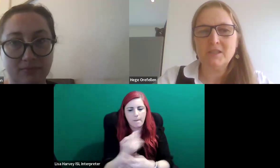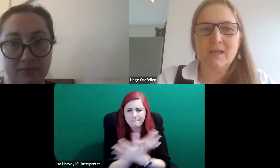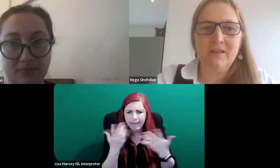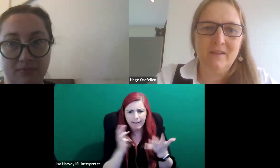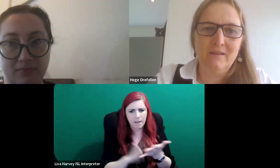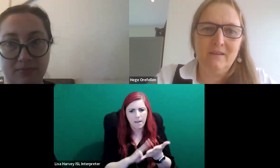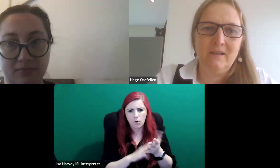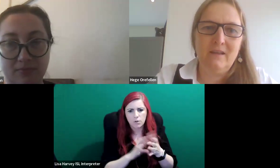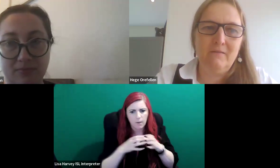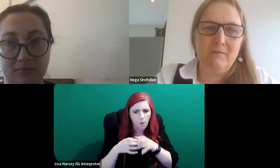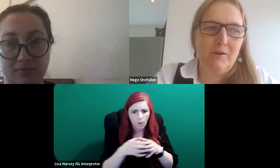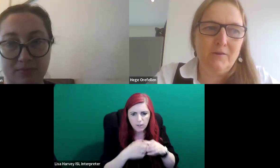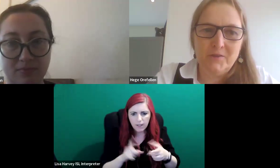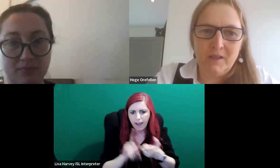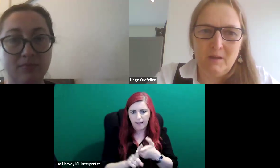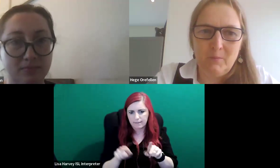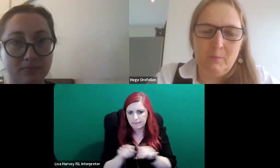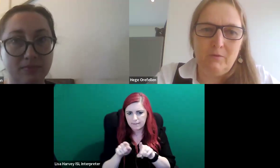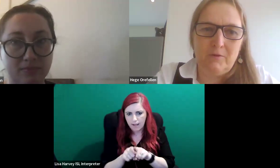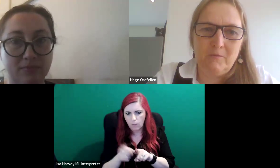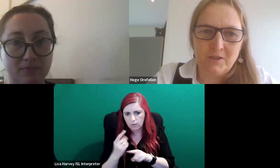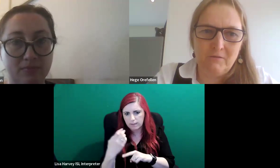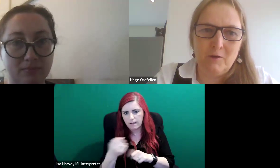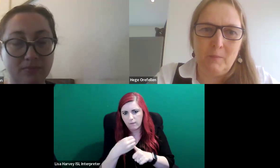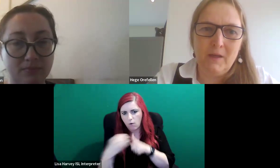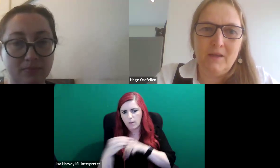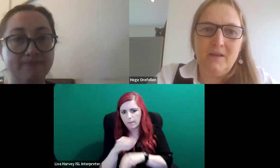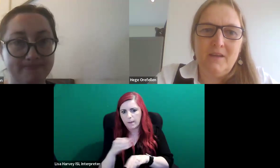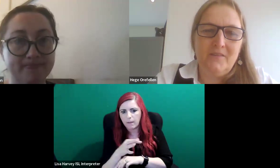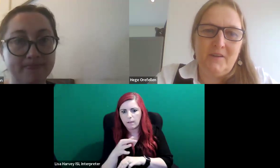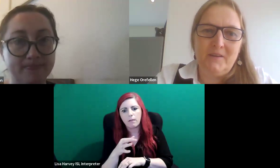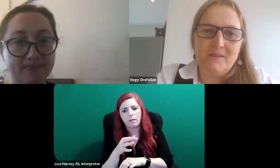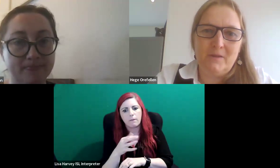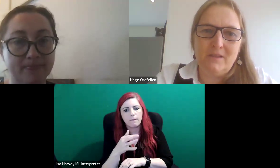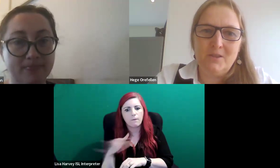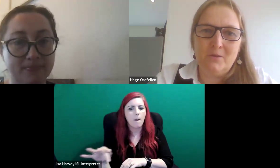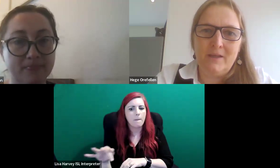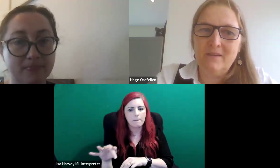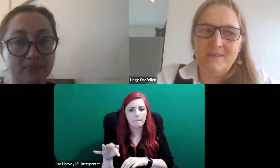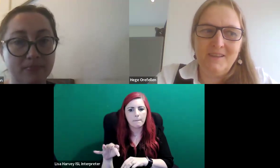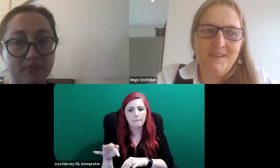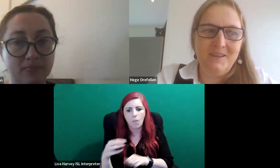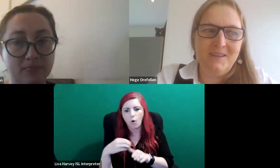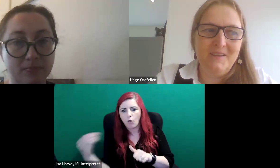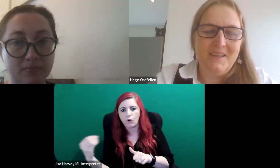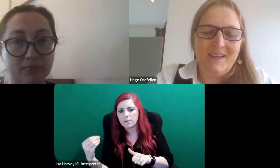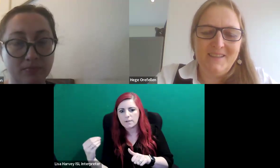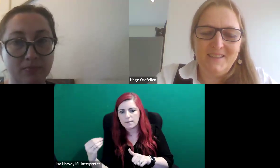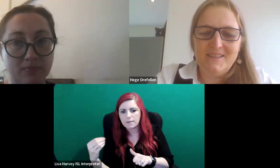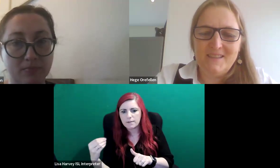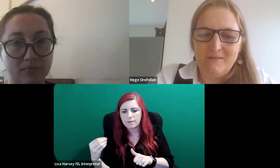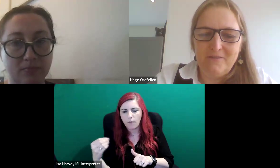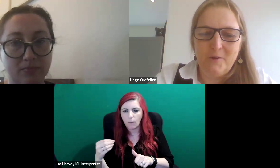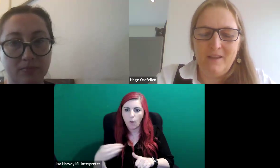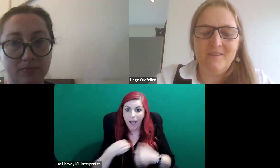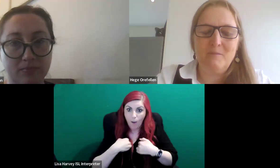of the coalition, and then we were 3 people from Visual Overcome there as well. So I think that